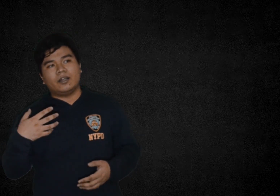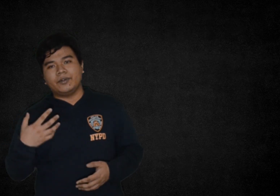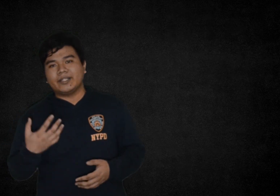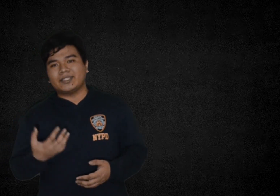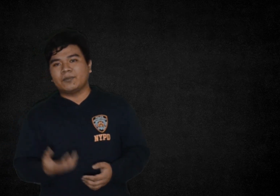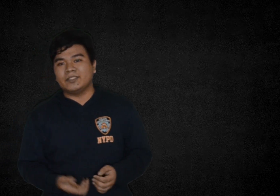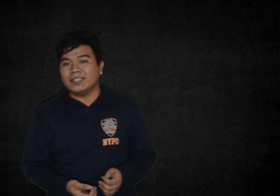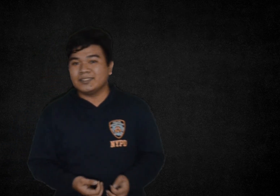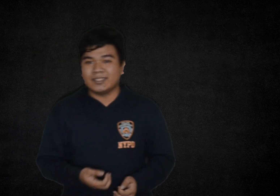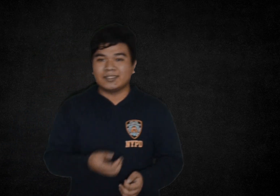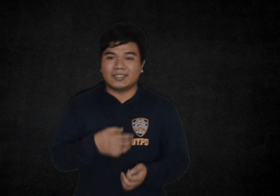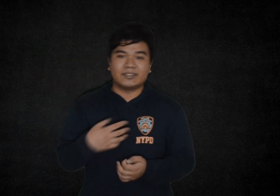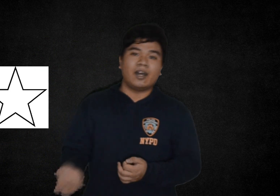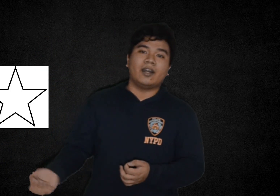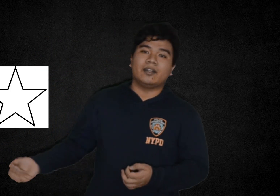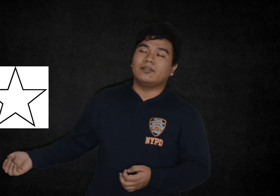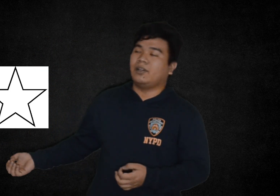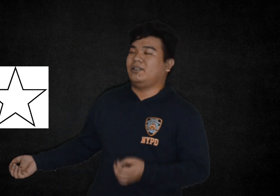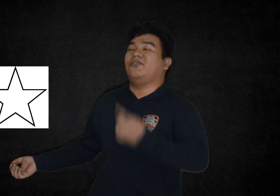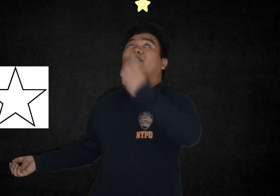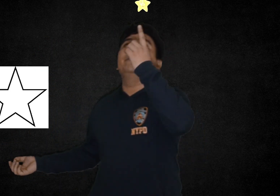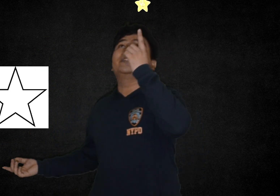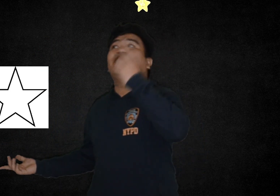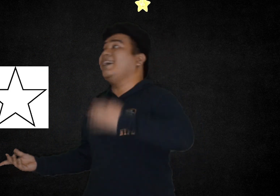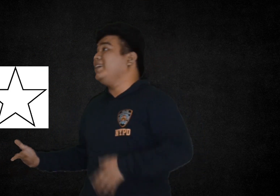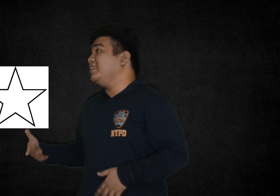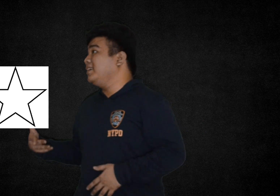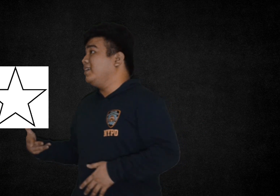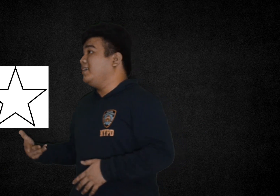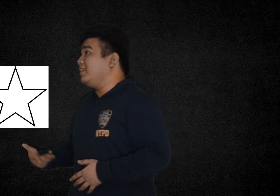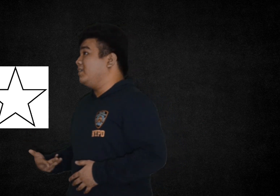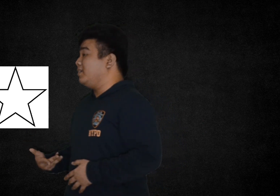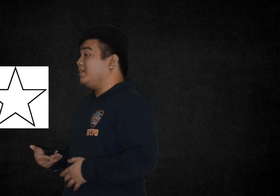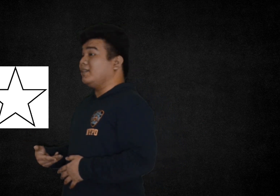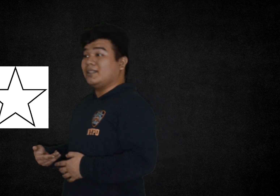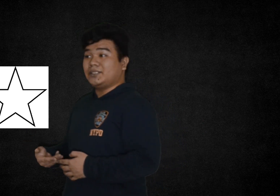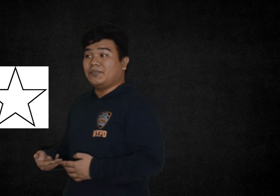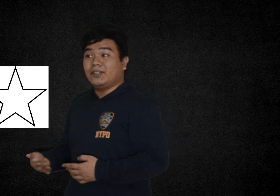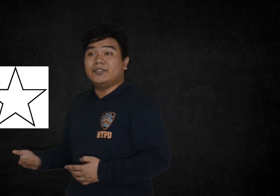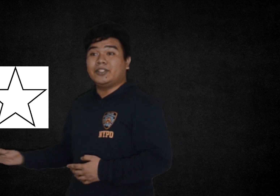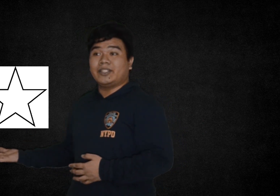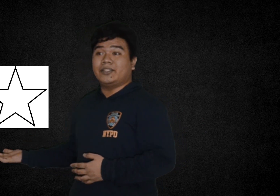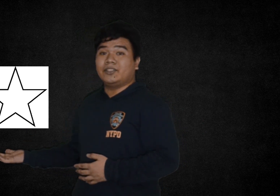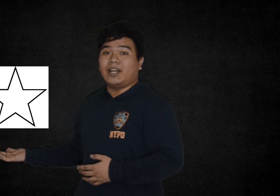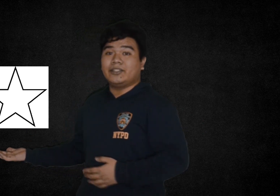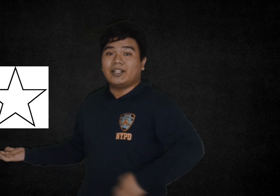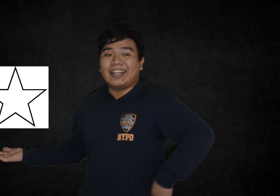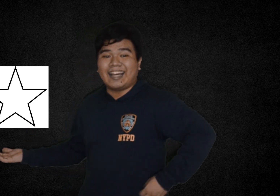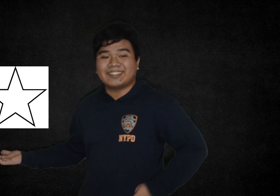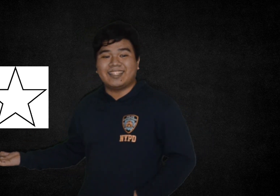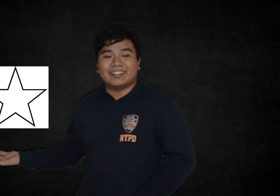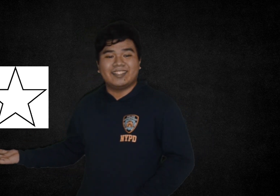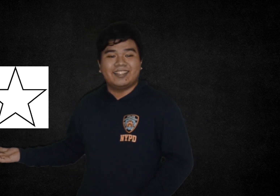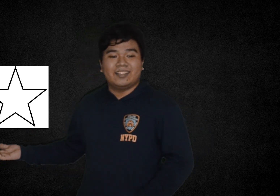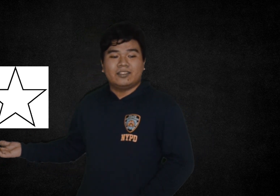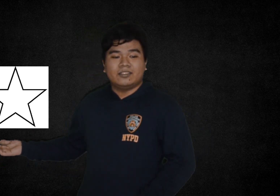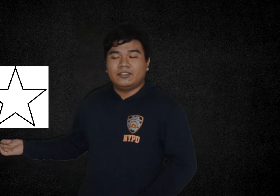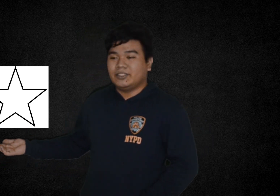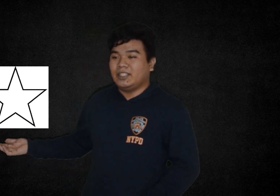great example of this is a star, not from the sky. It's from your kindergarten class that your